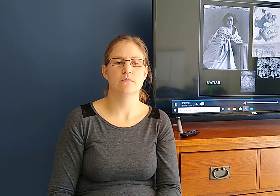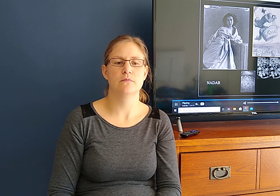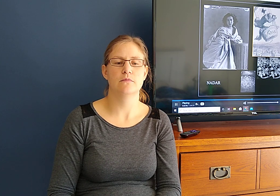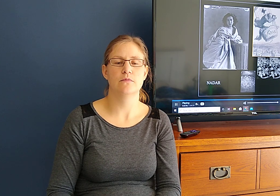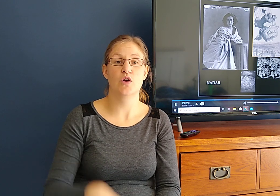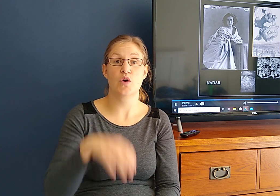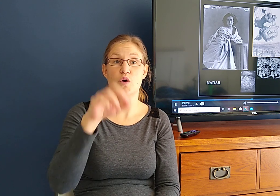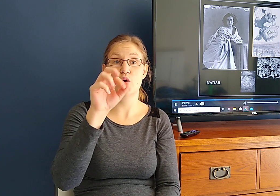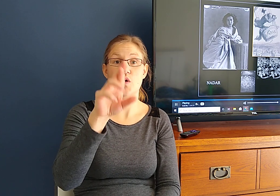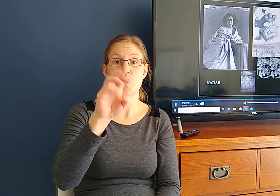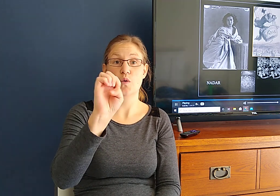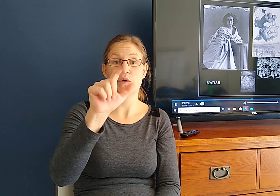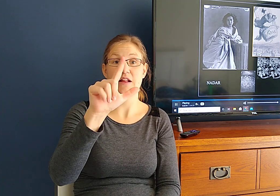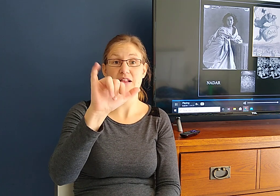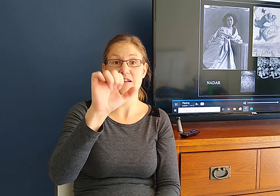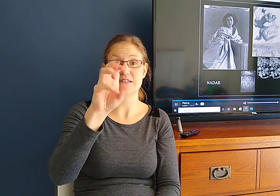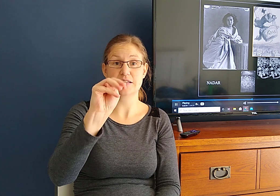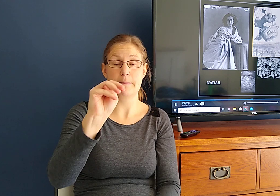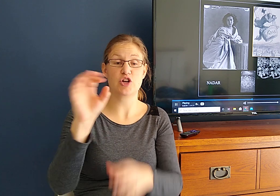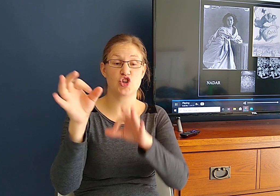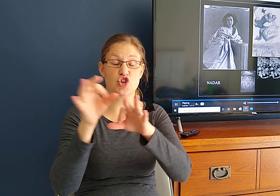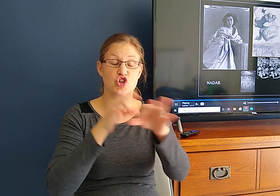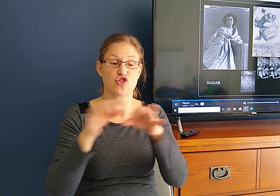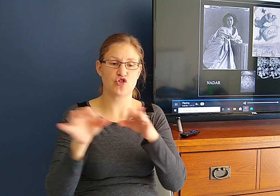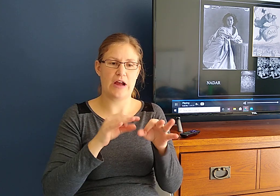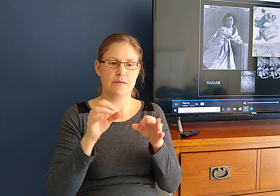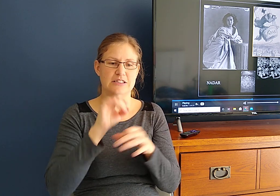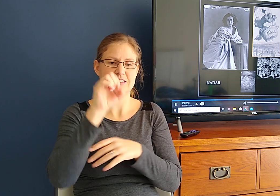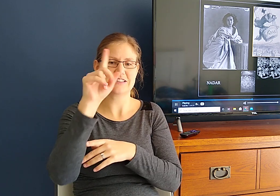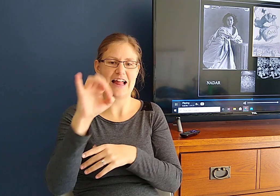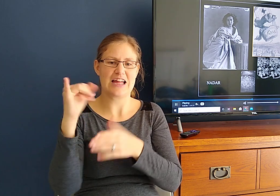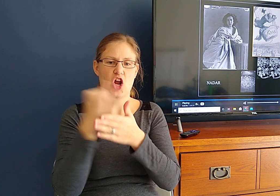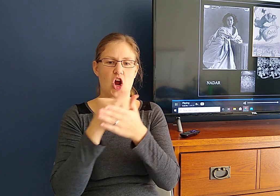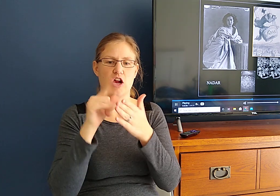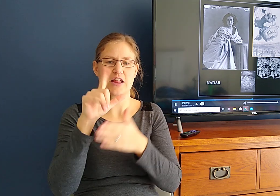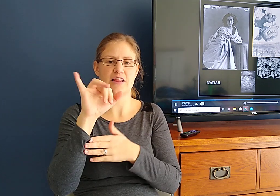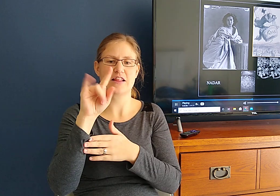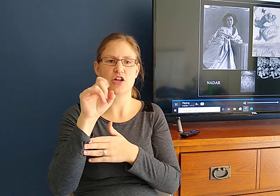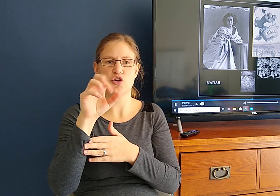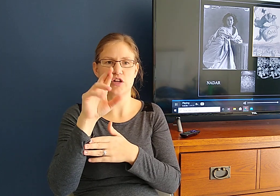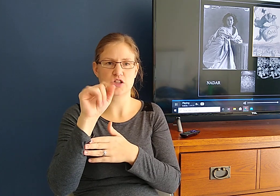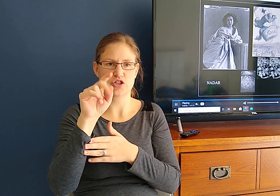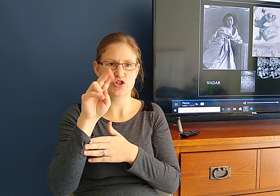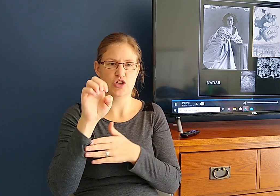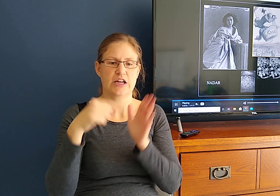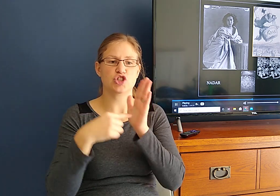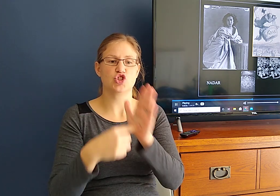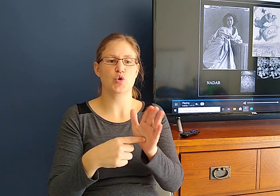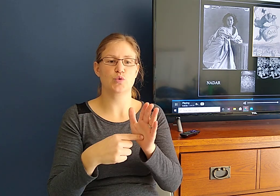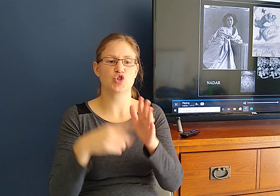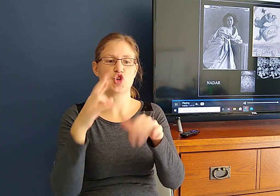Realism describes the style in art and literature that depicts ordinary existence without